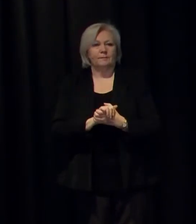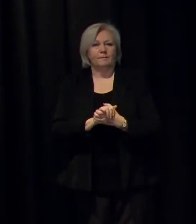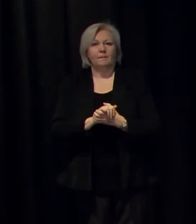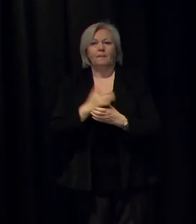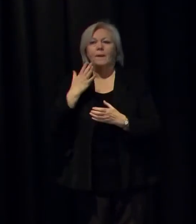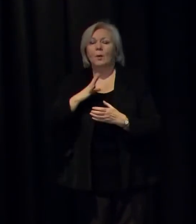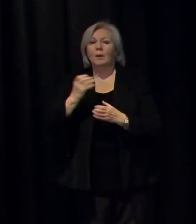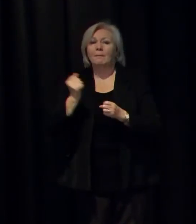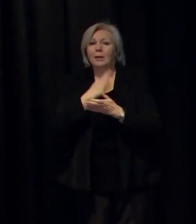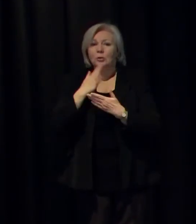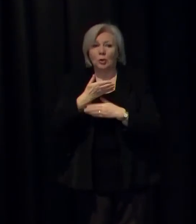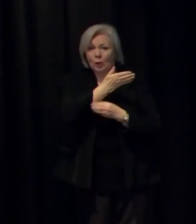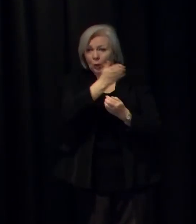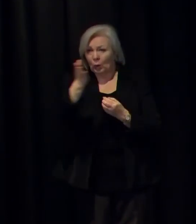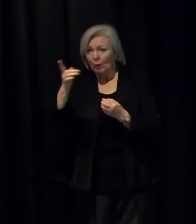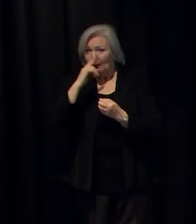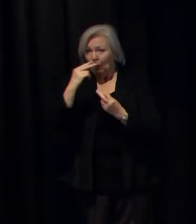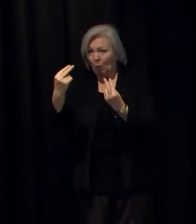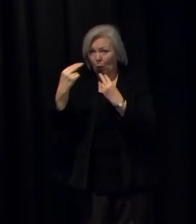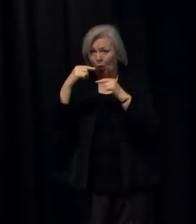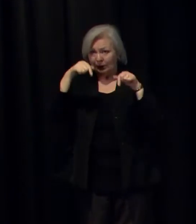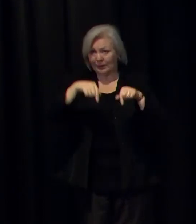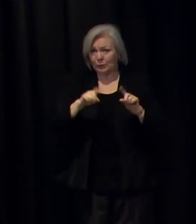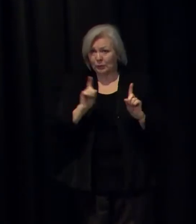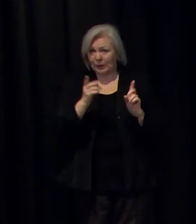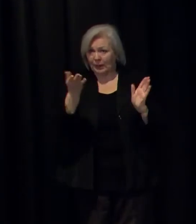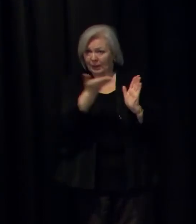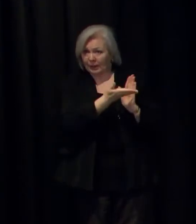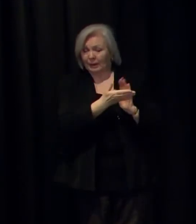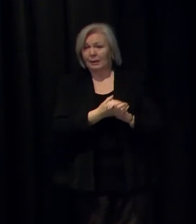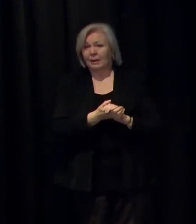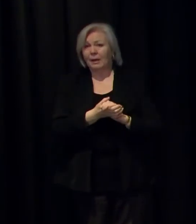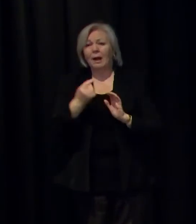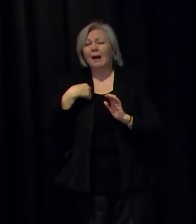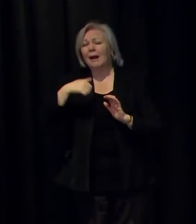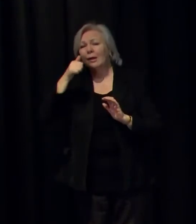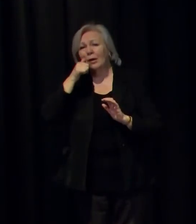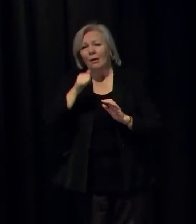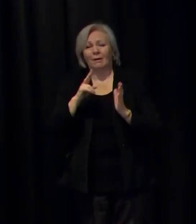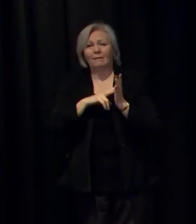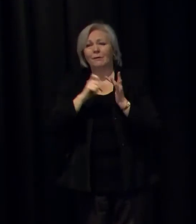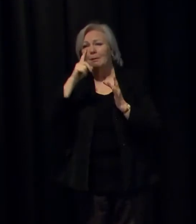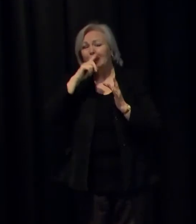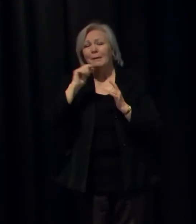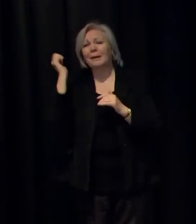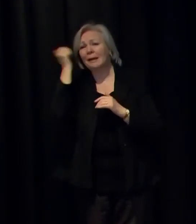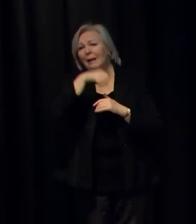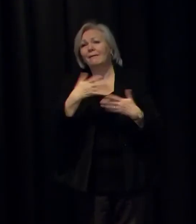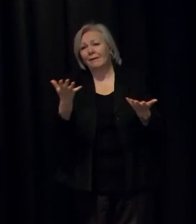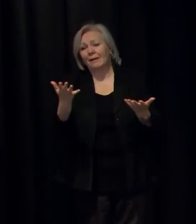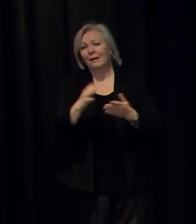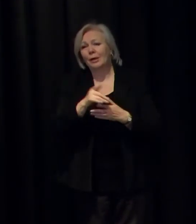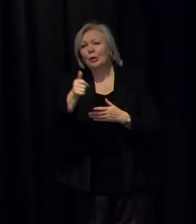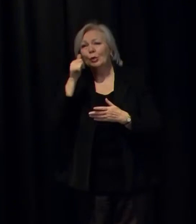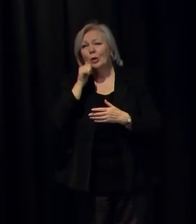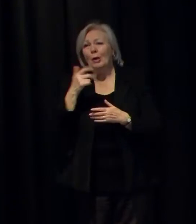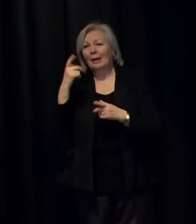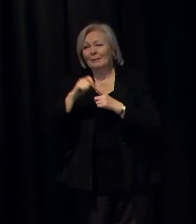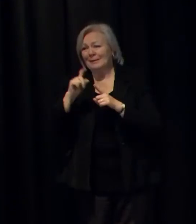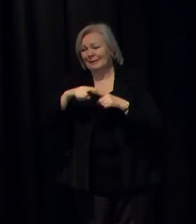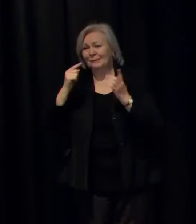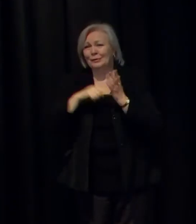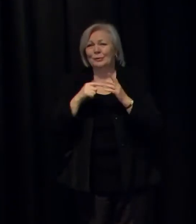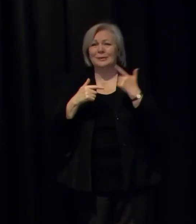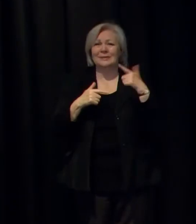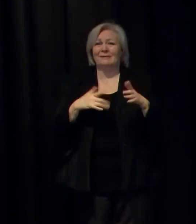who's listening and watching, and I think Victorians are smart. Victorians get it. 80%'s not 70, and you